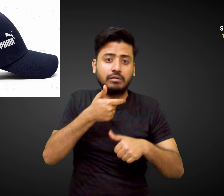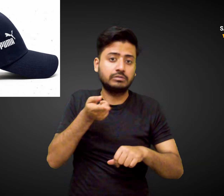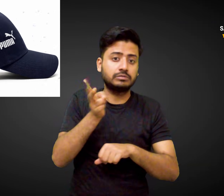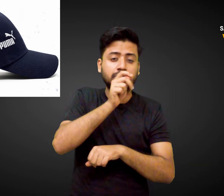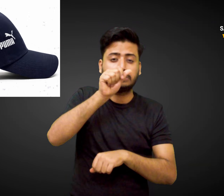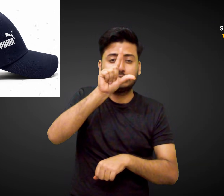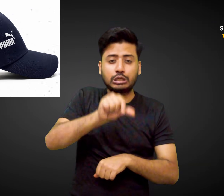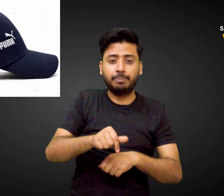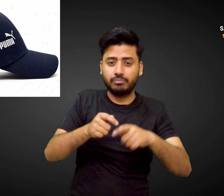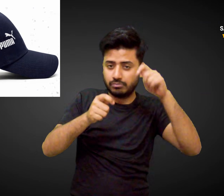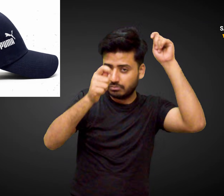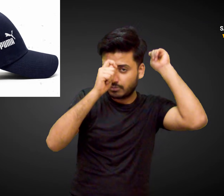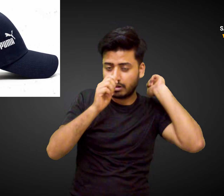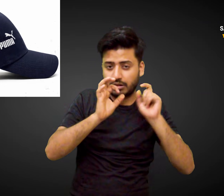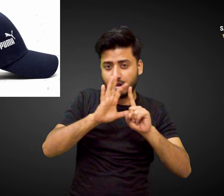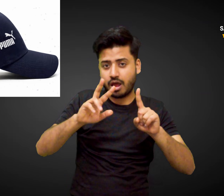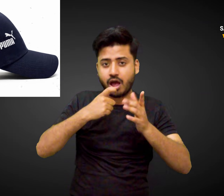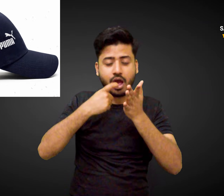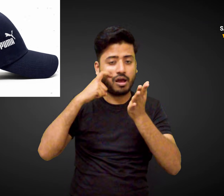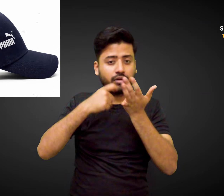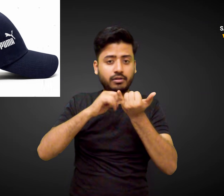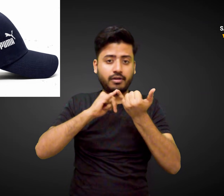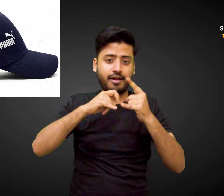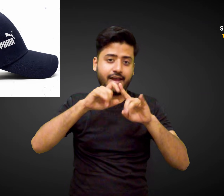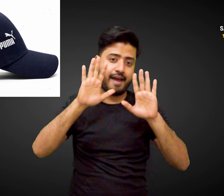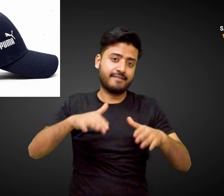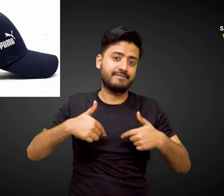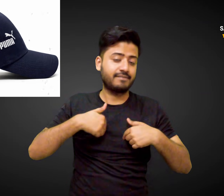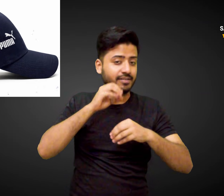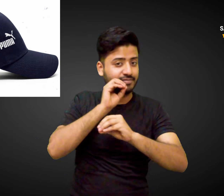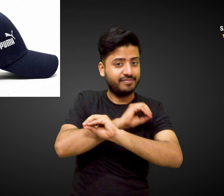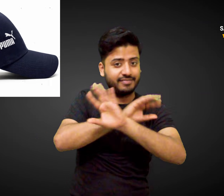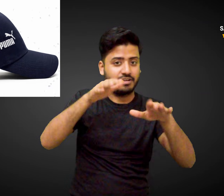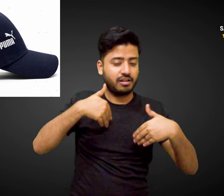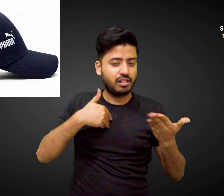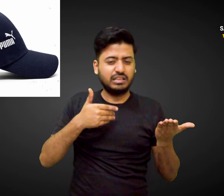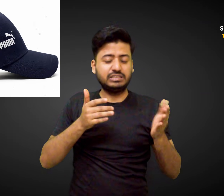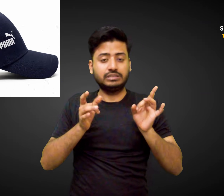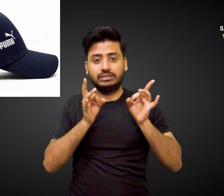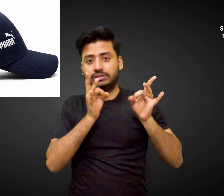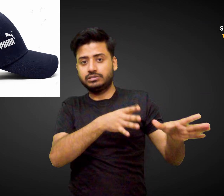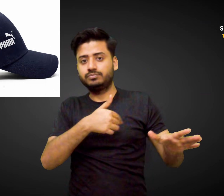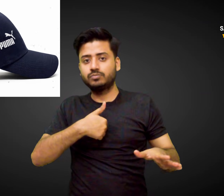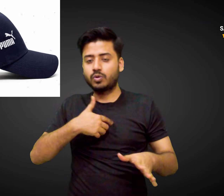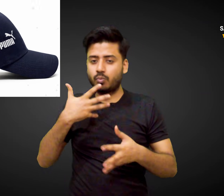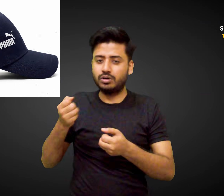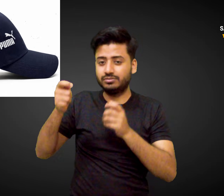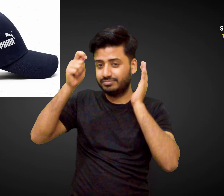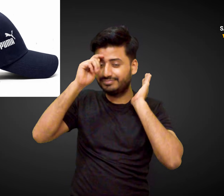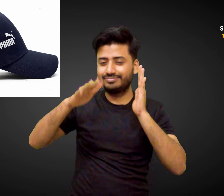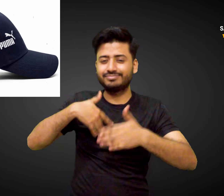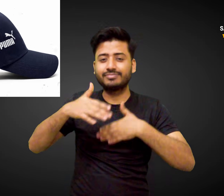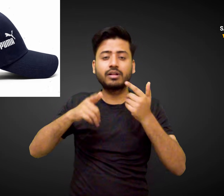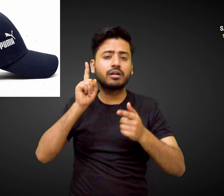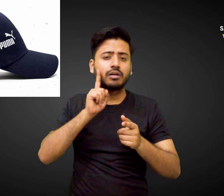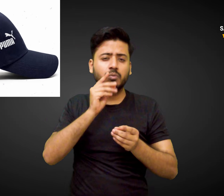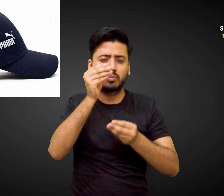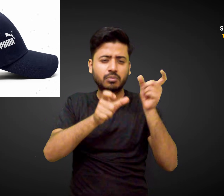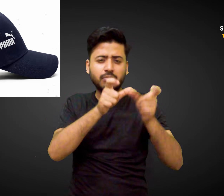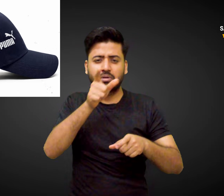cause dandruff or seborrheic dermatitis. Folliculitis. Sweat and friction can clog and inflame hair follicles,